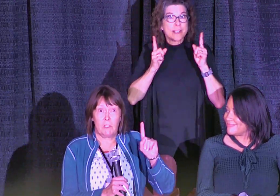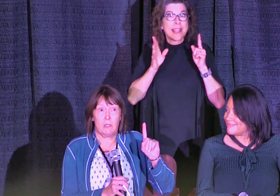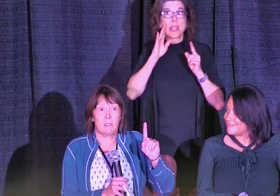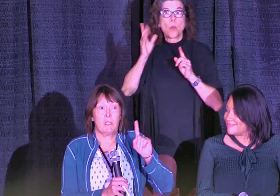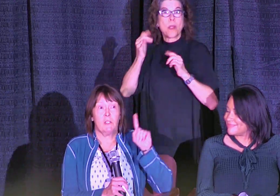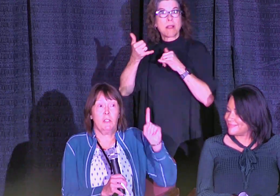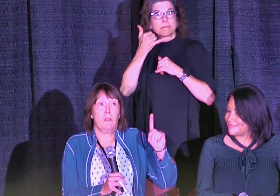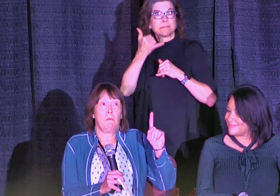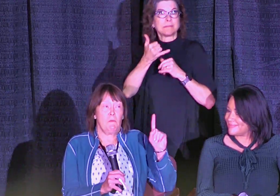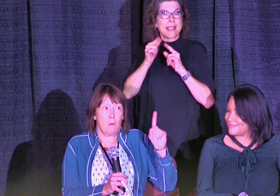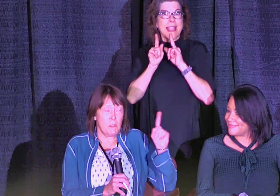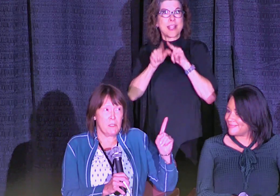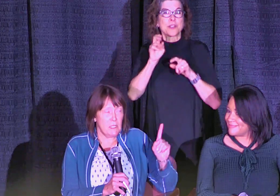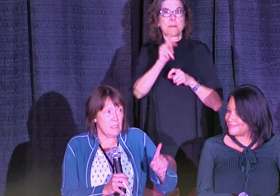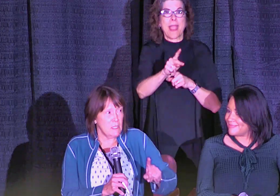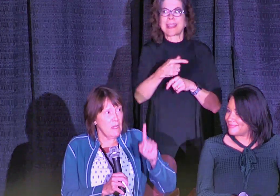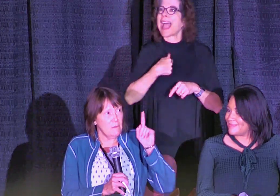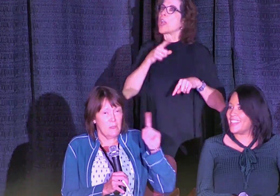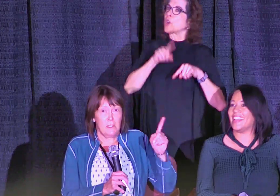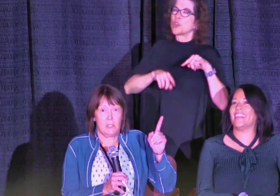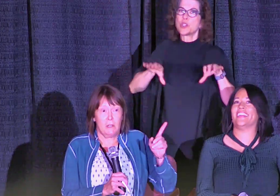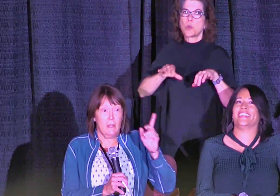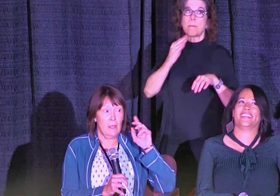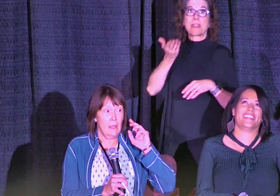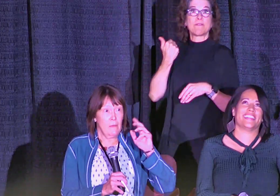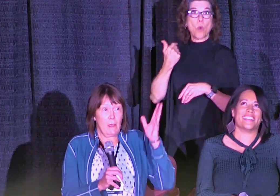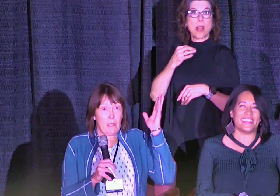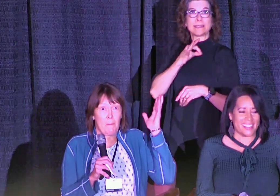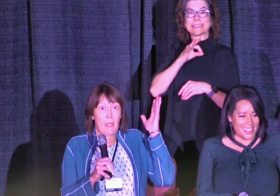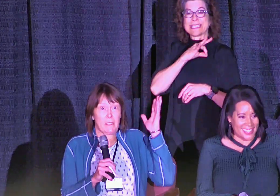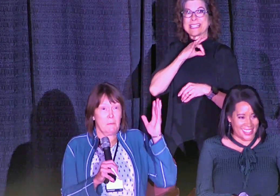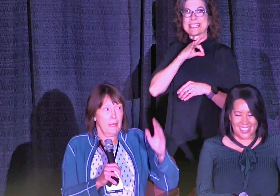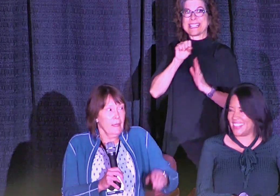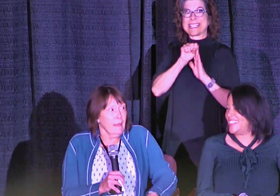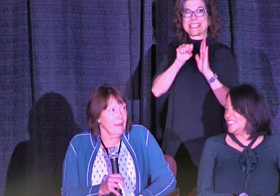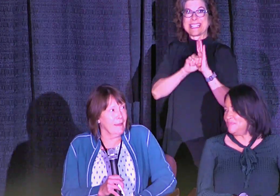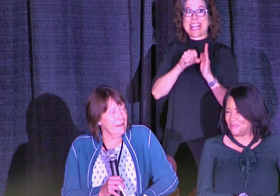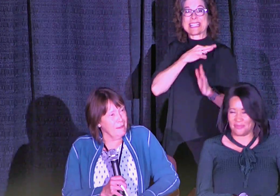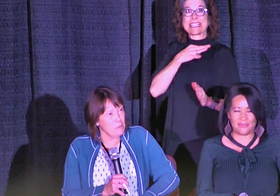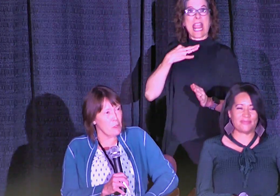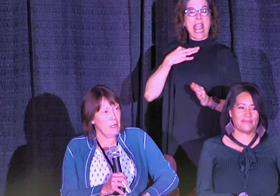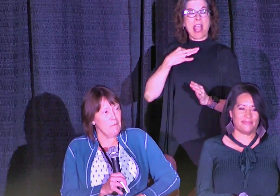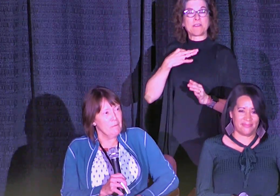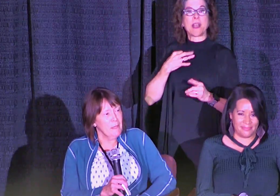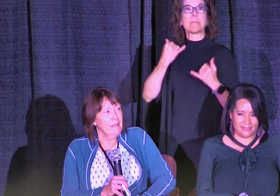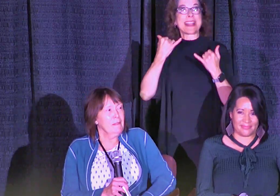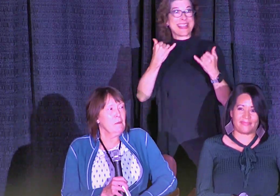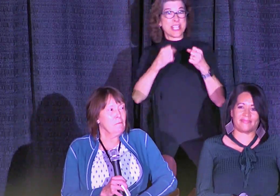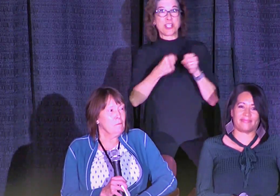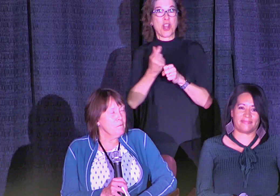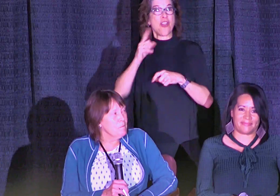that out this year because I couldn't do that before when I was a state staff, and this year, they all got back to me. It was great.